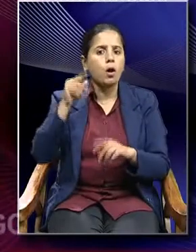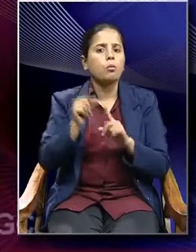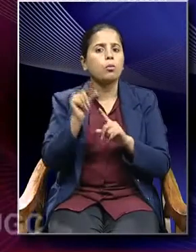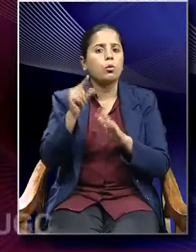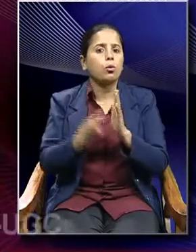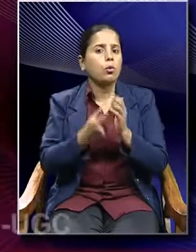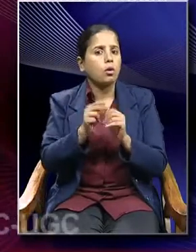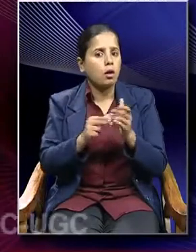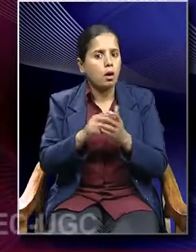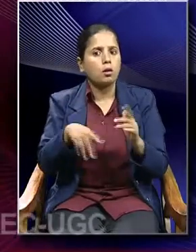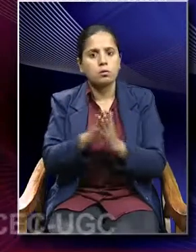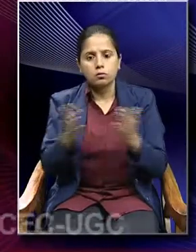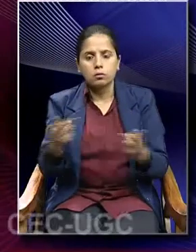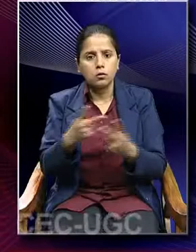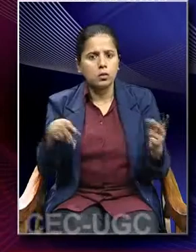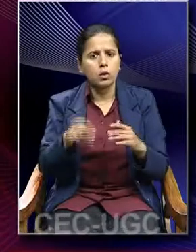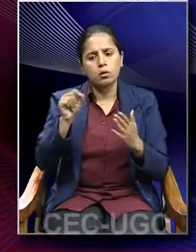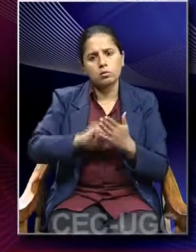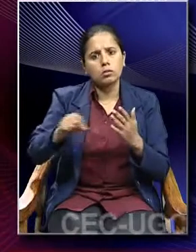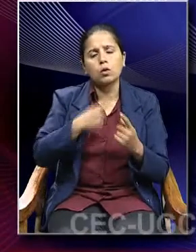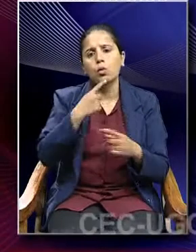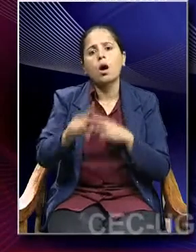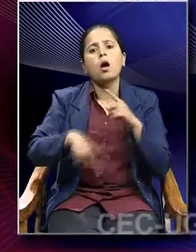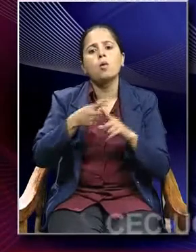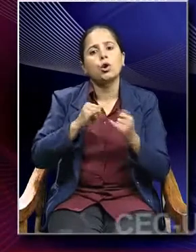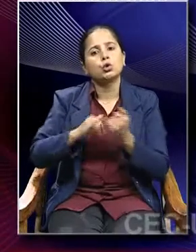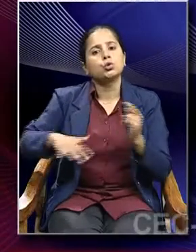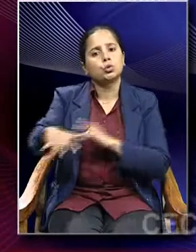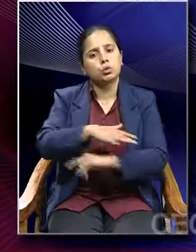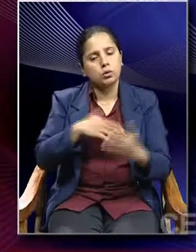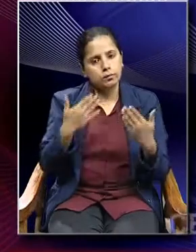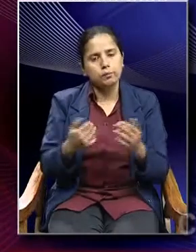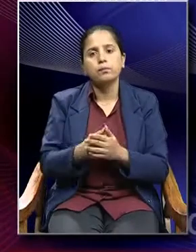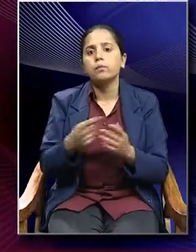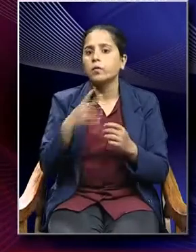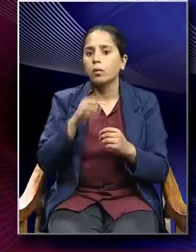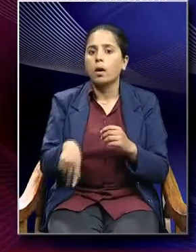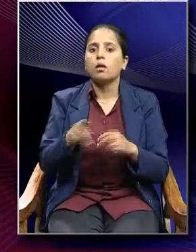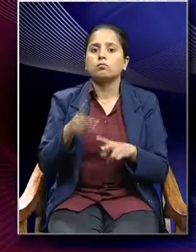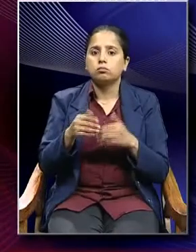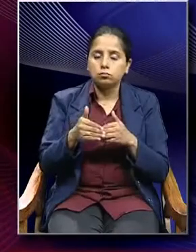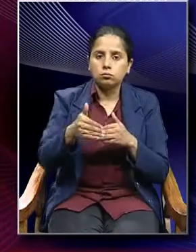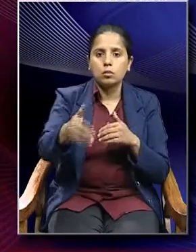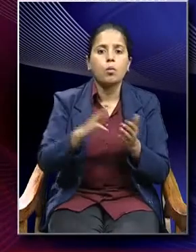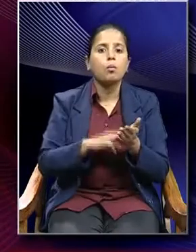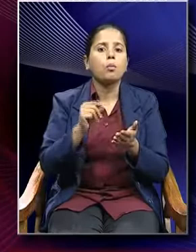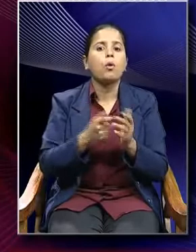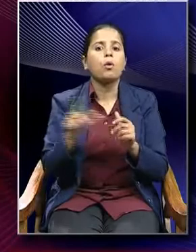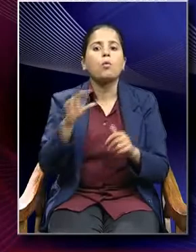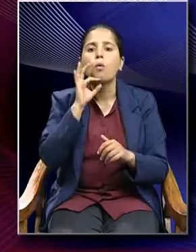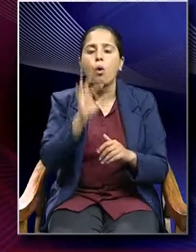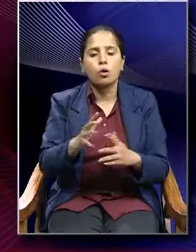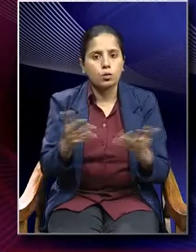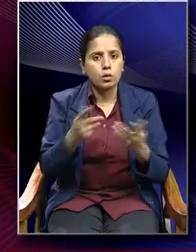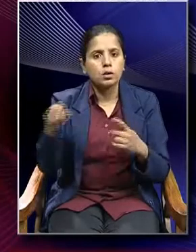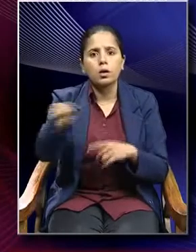these literary texts are talking about society. They are talking about maintaining moral order. They are talking about